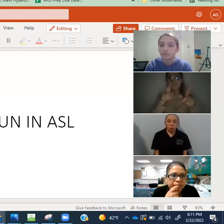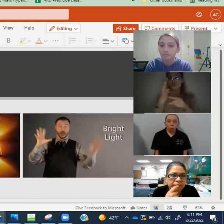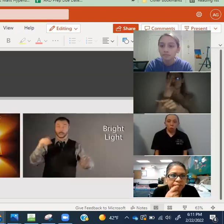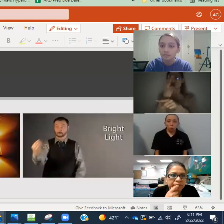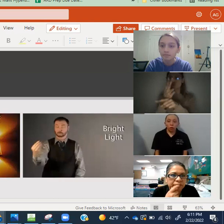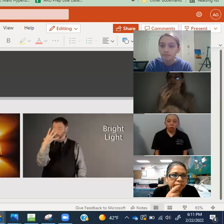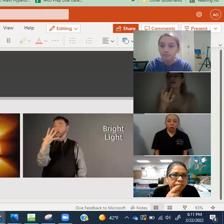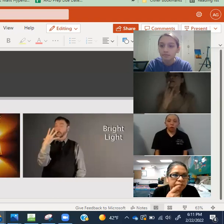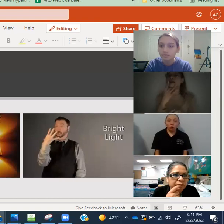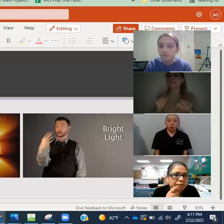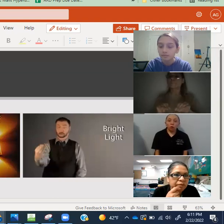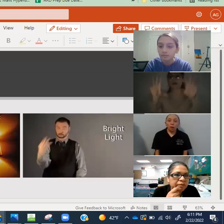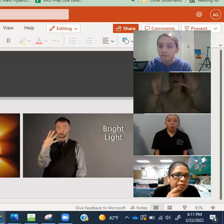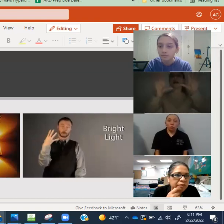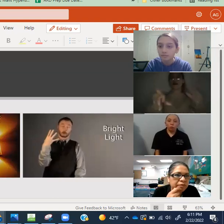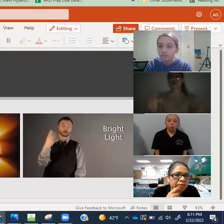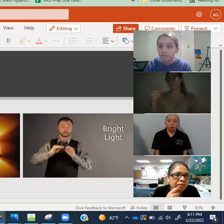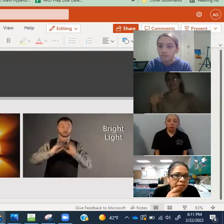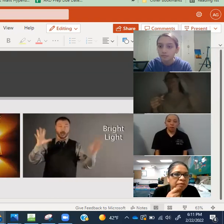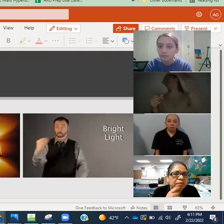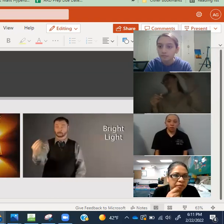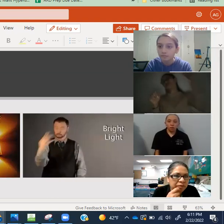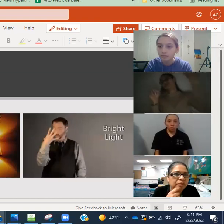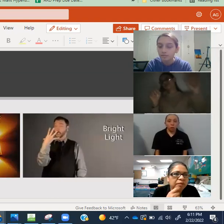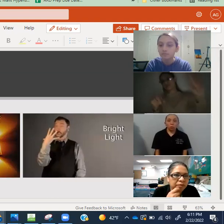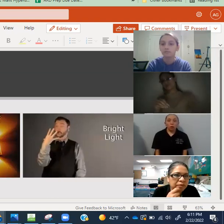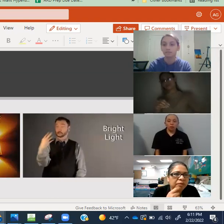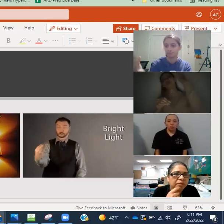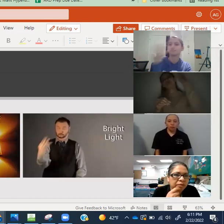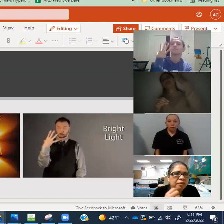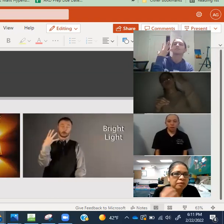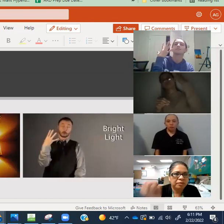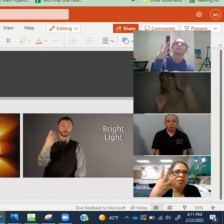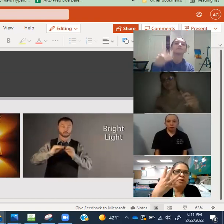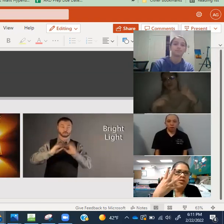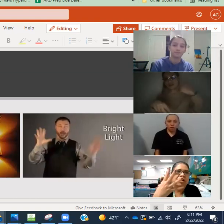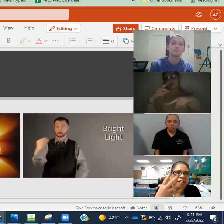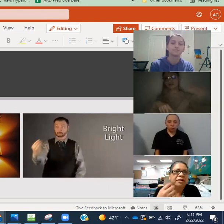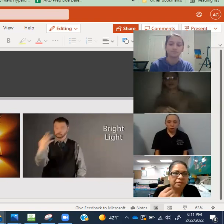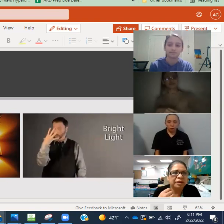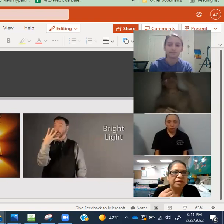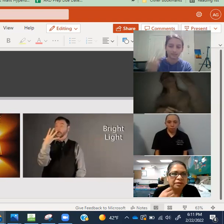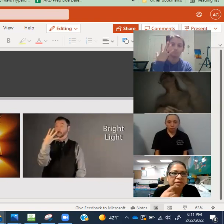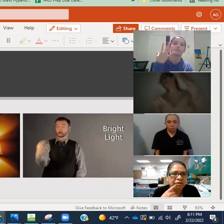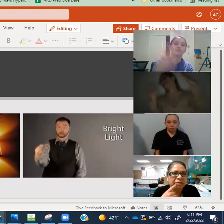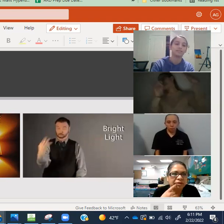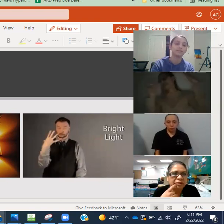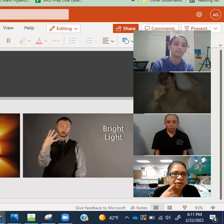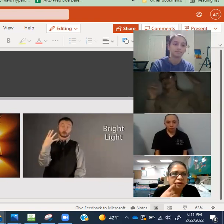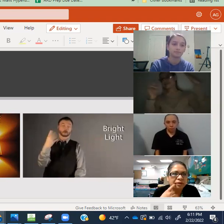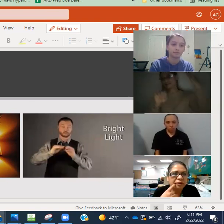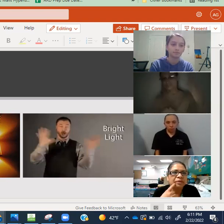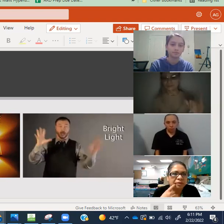So when you're in a car and people use their lights, they're really bright. So it's like, okay.